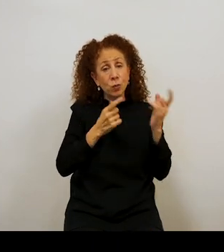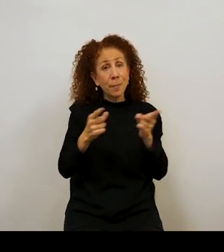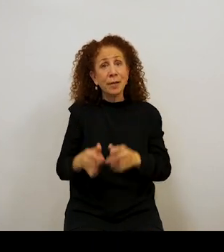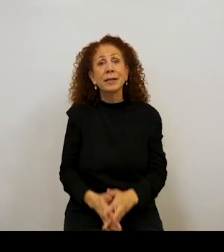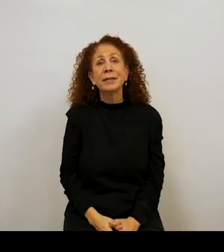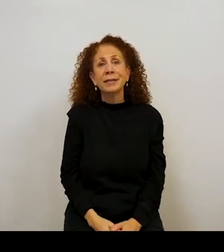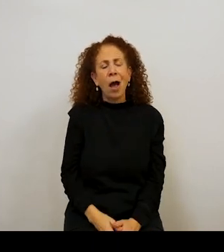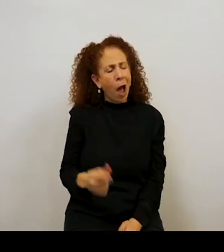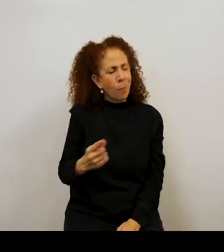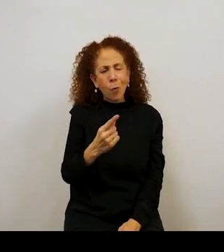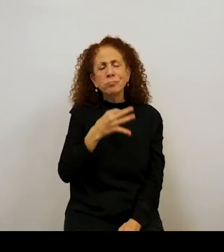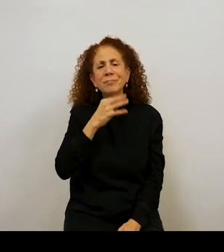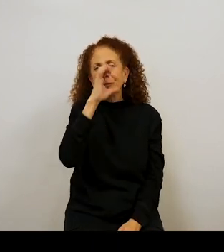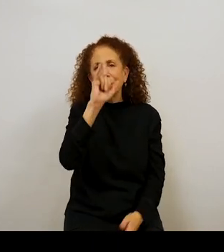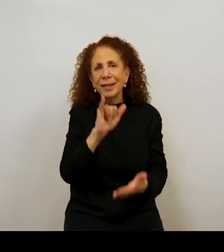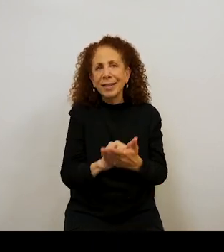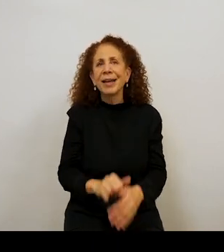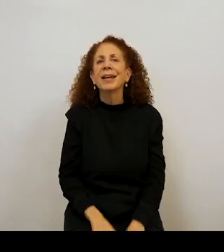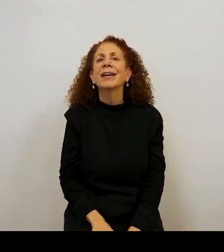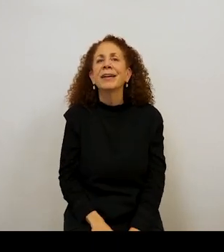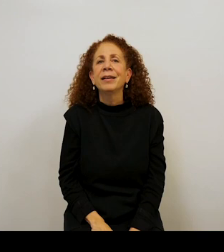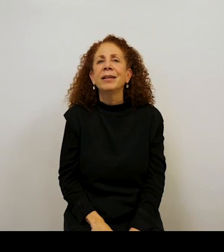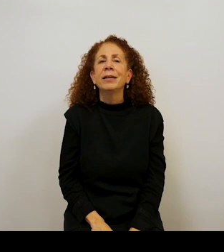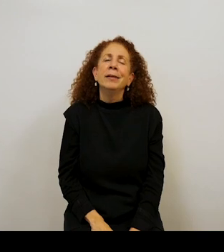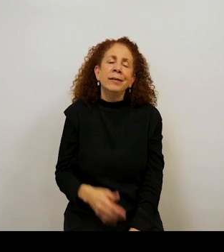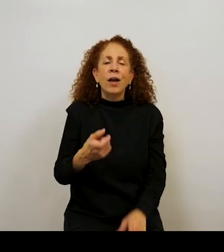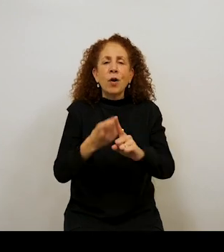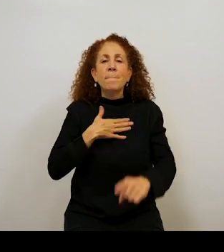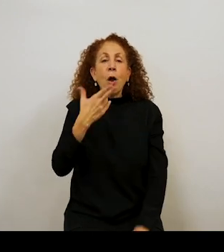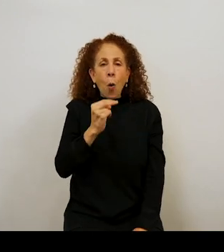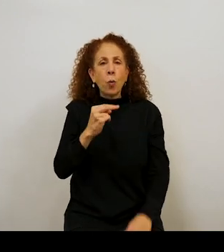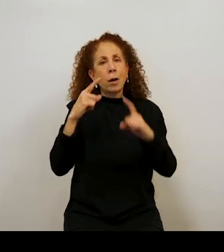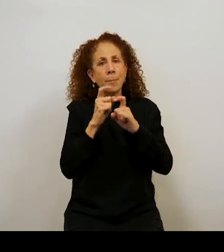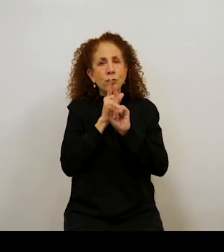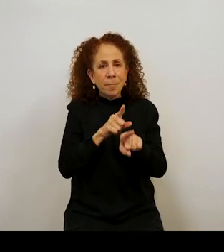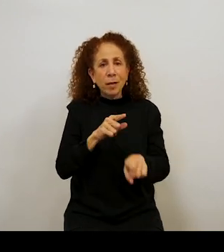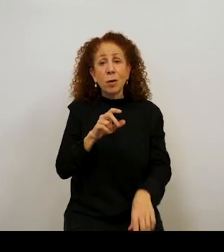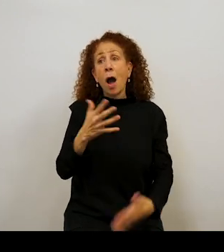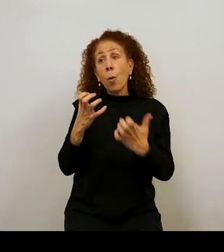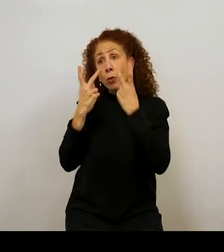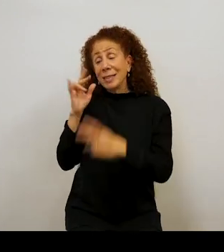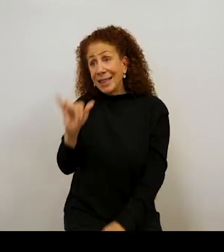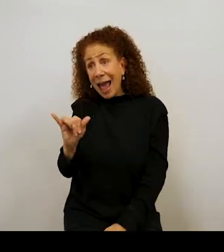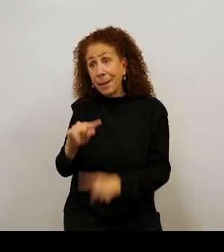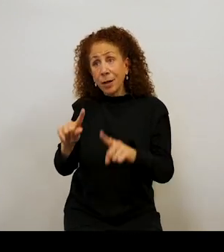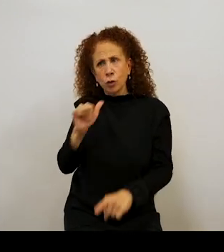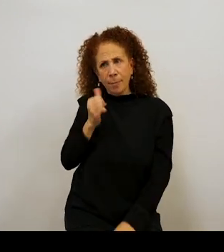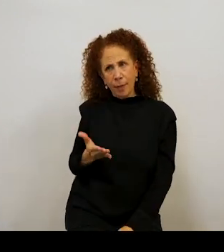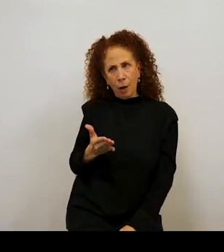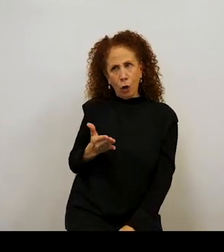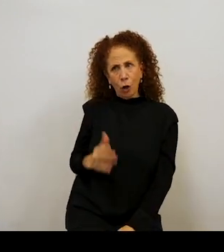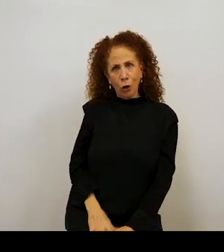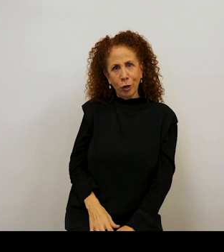I'm always interested in looking at that. And partly it is because of my own very complicated responses that, oh, but I want to go and see this. Oh, but it shouldn't be there. Oh,